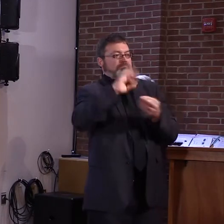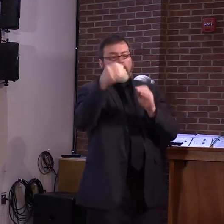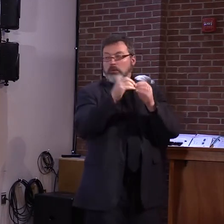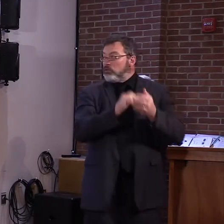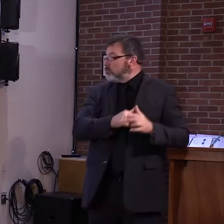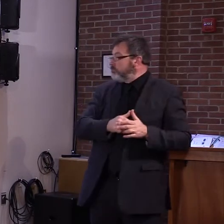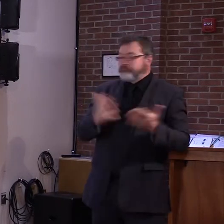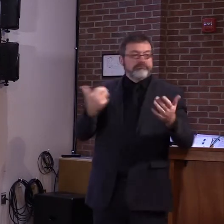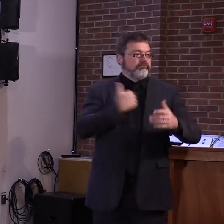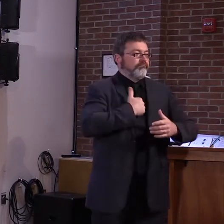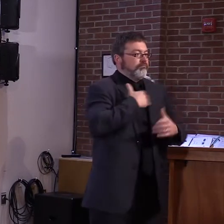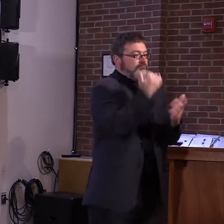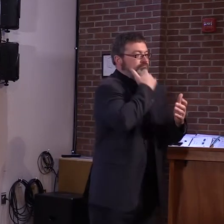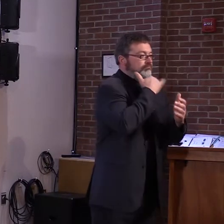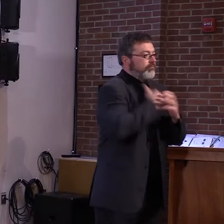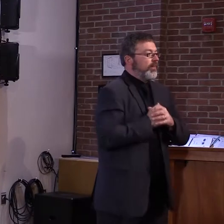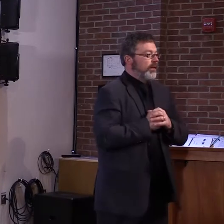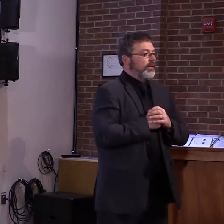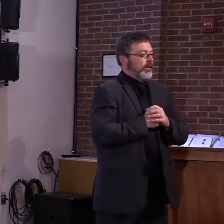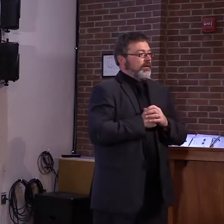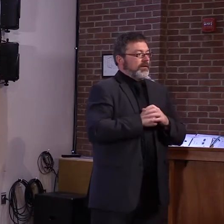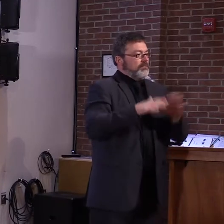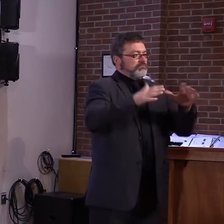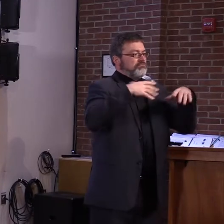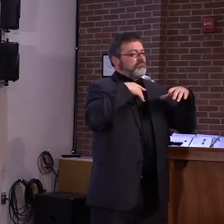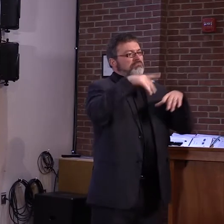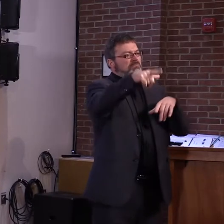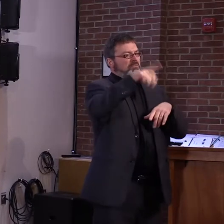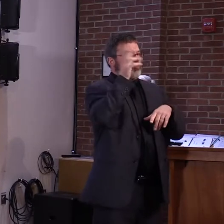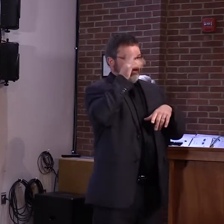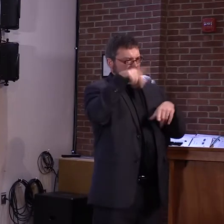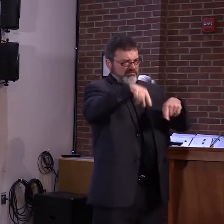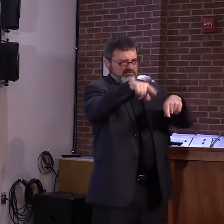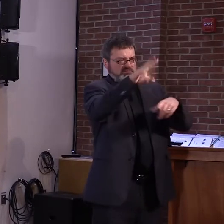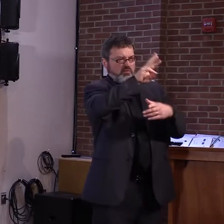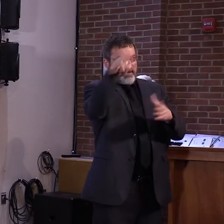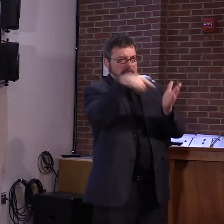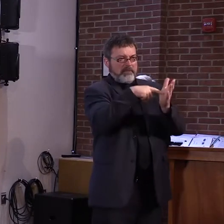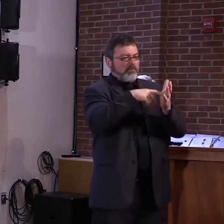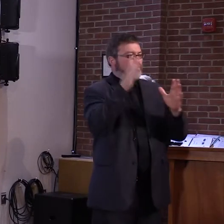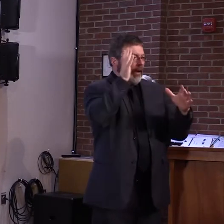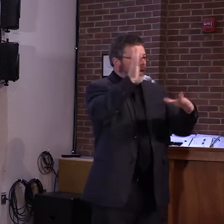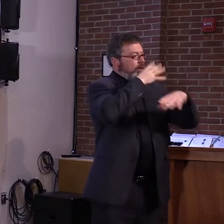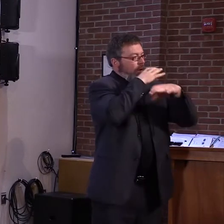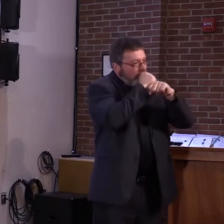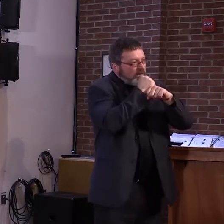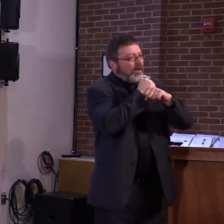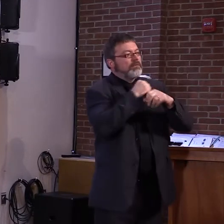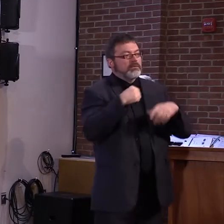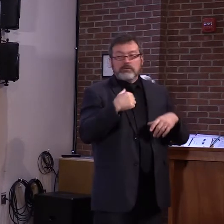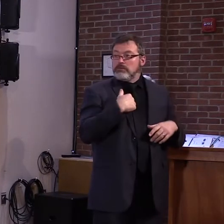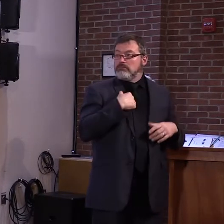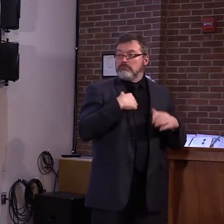essential and proven work to contain this virus. Thank you, and I'll turn it over to Commissioner Pichek.